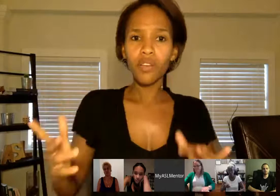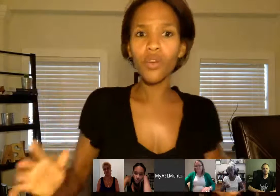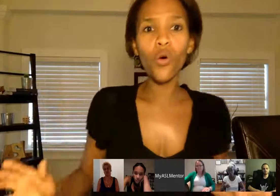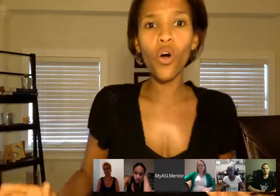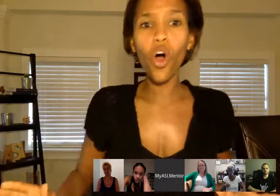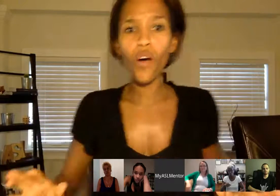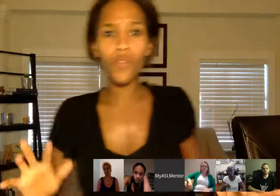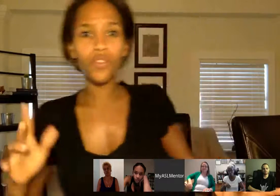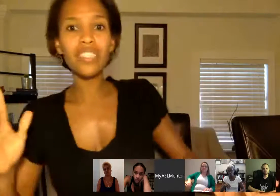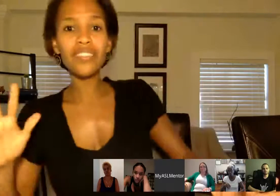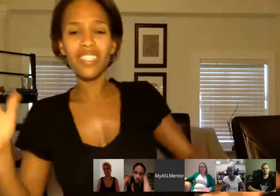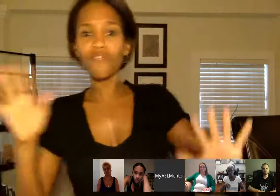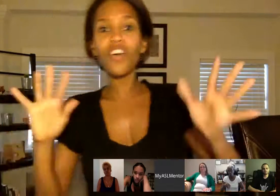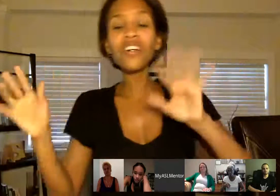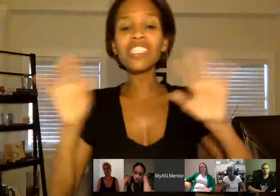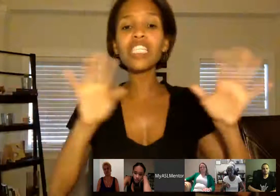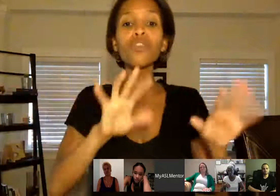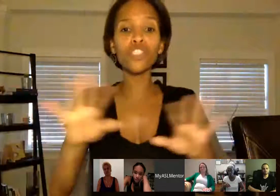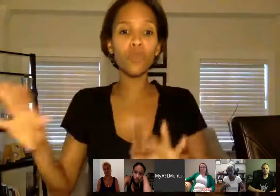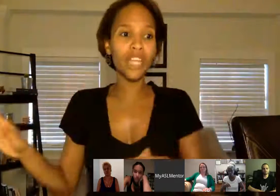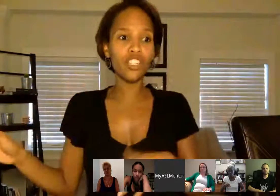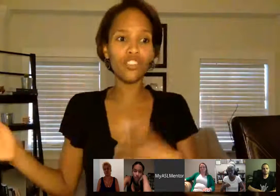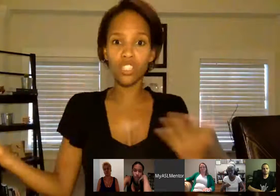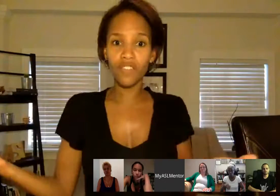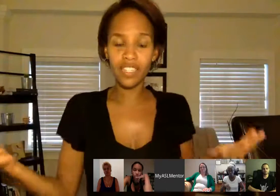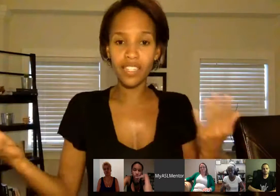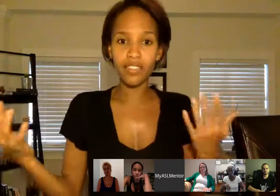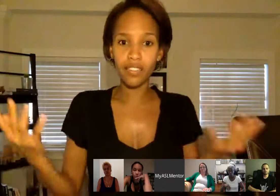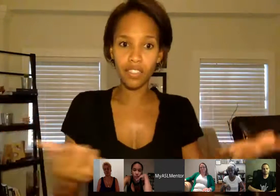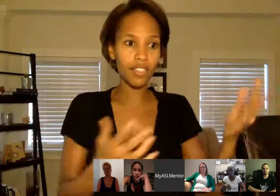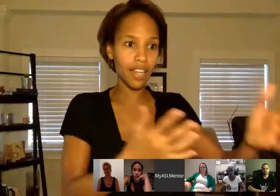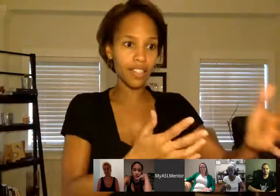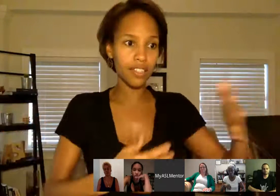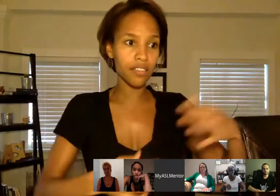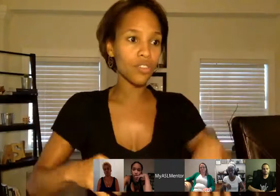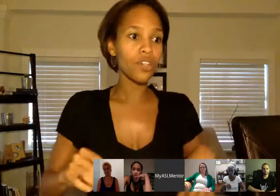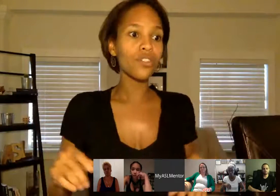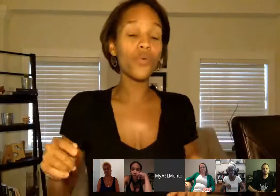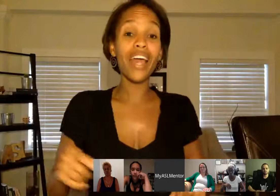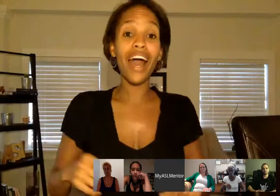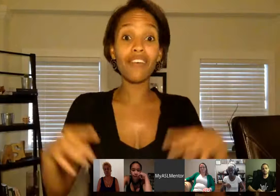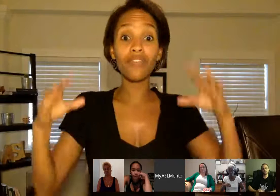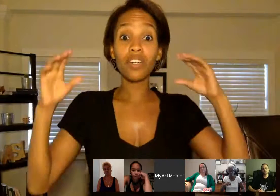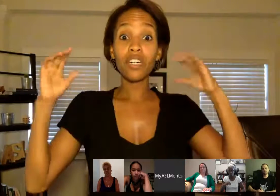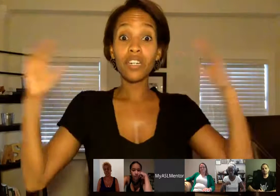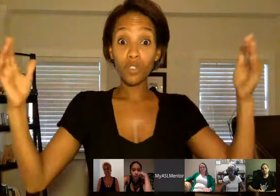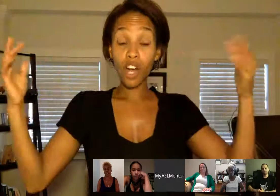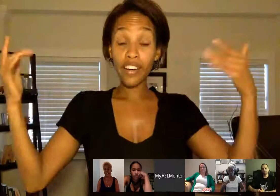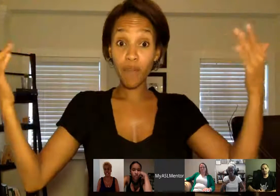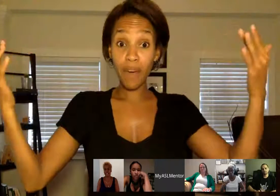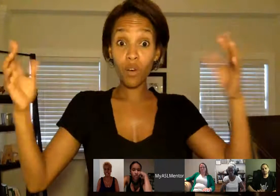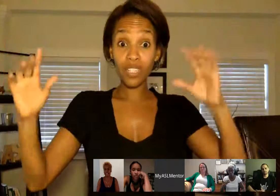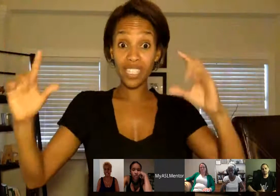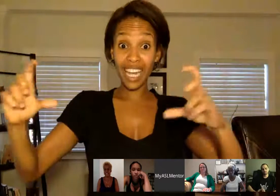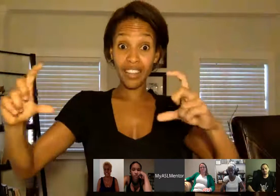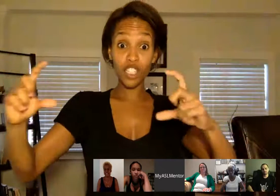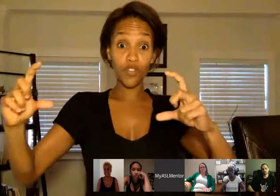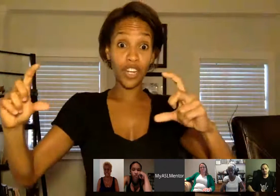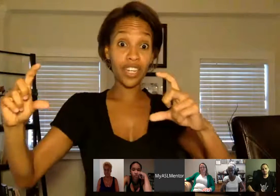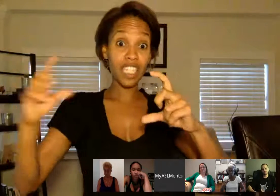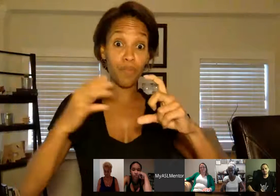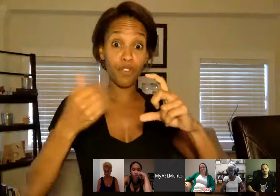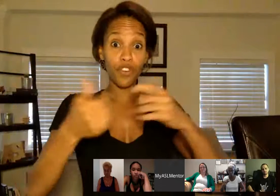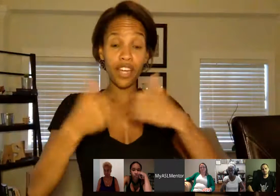well, very similar interpretations of this sentence. So we're talking about, once again, in